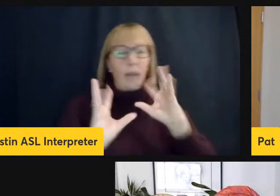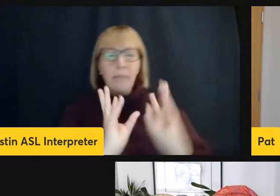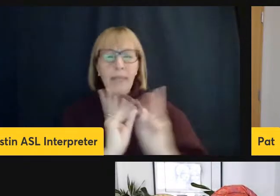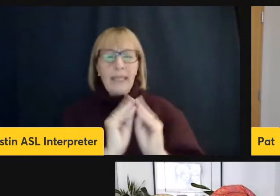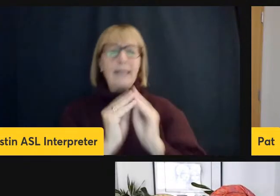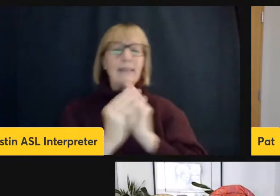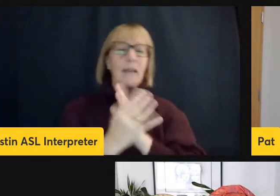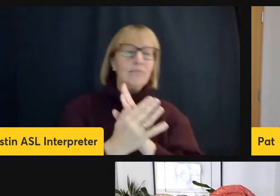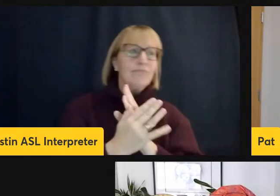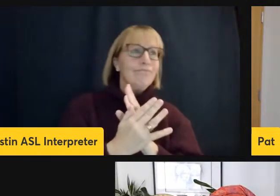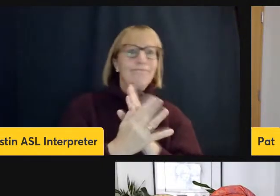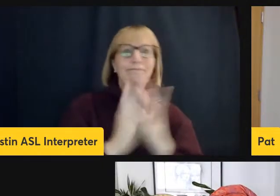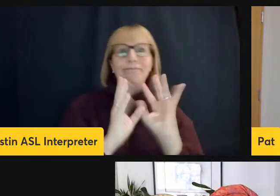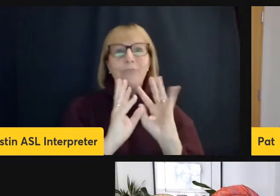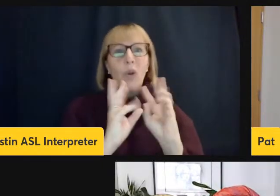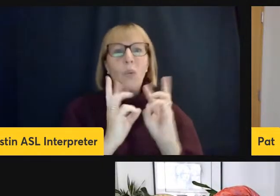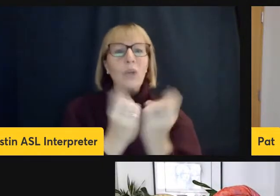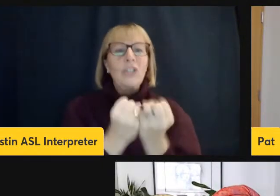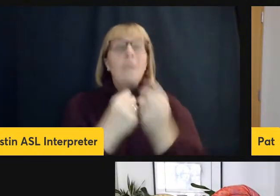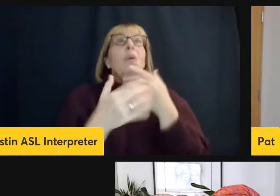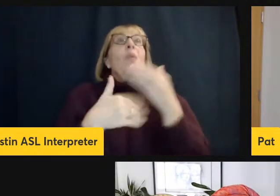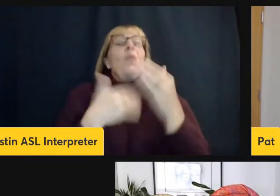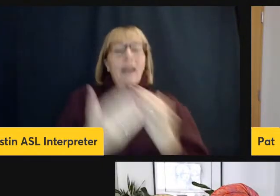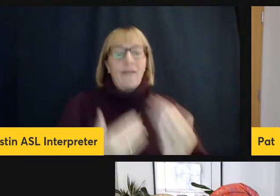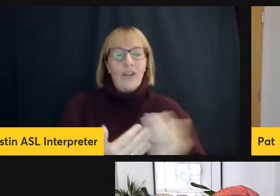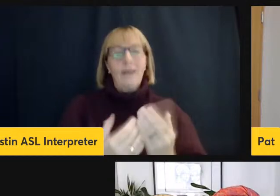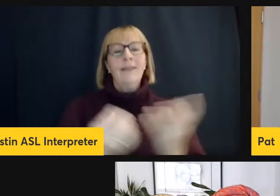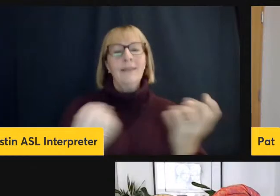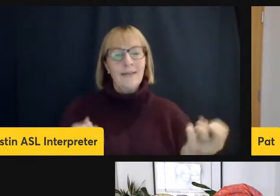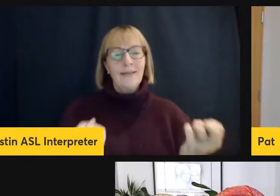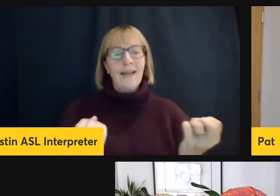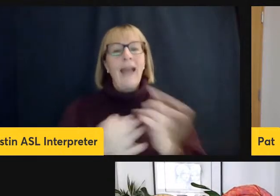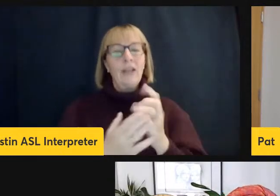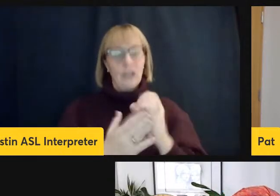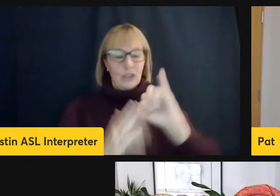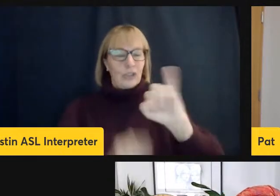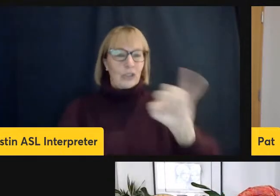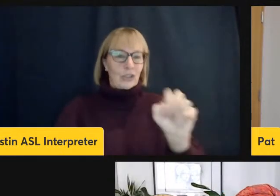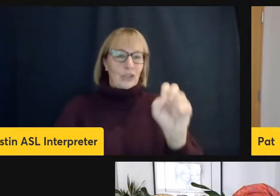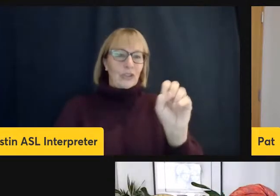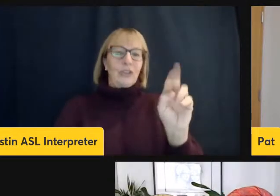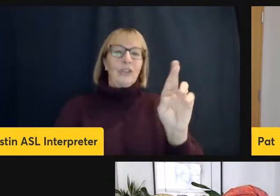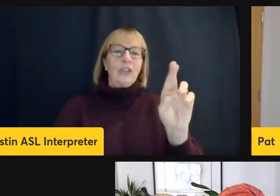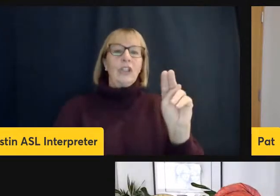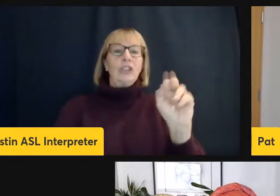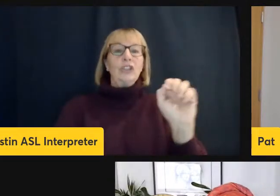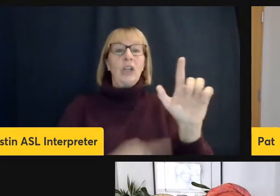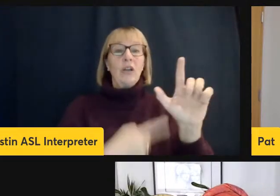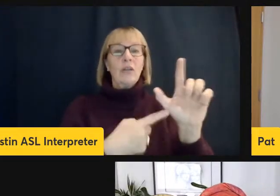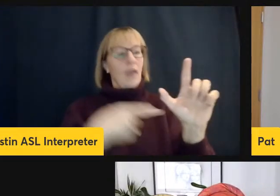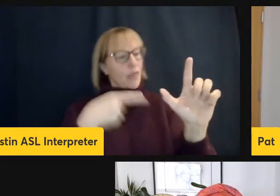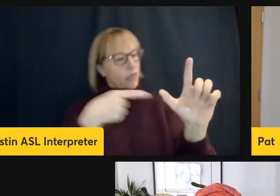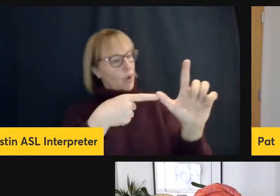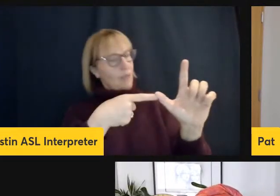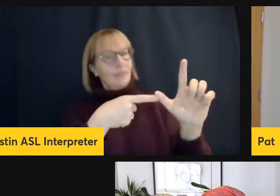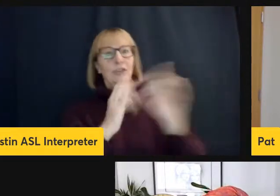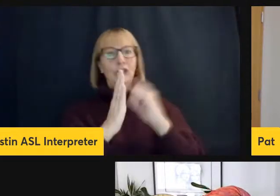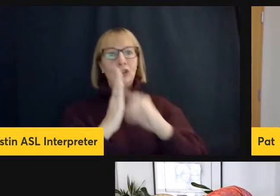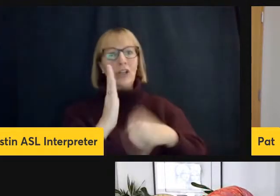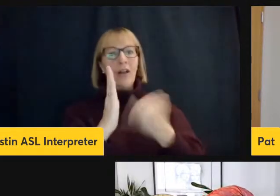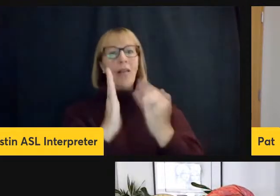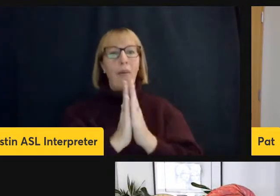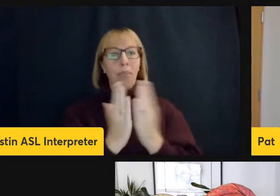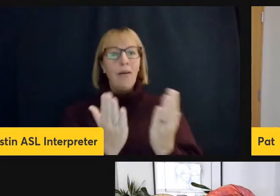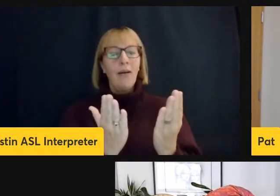and sessions, as well as the vast majority of peer-reviewed journals are published in American journals. So we can see how